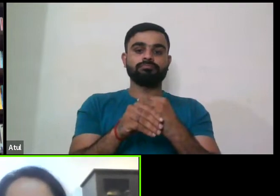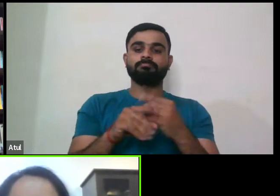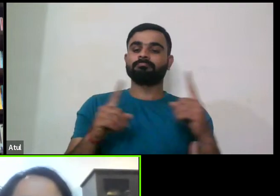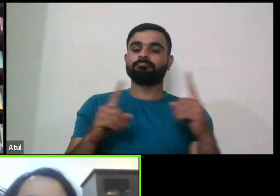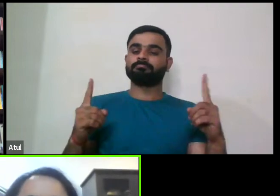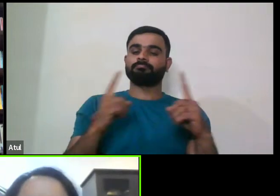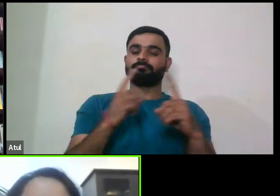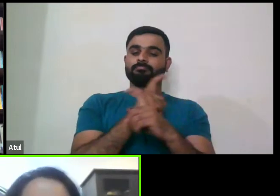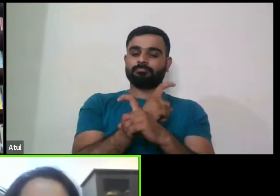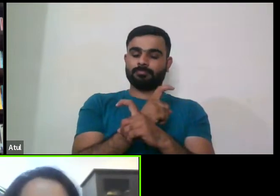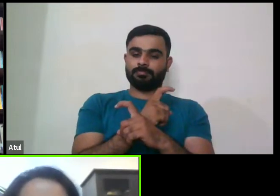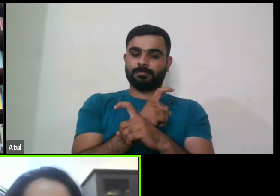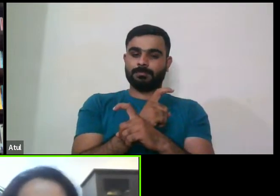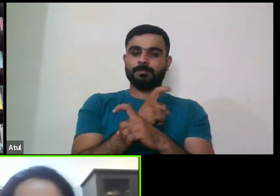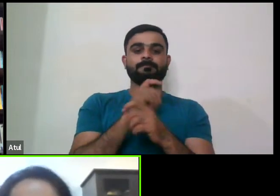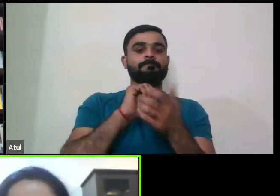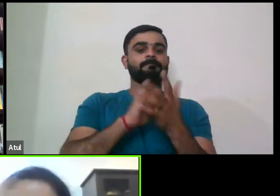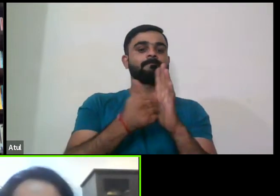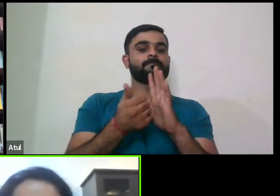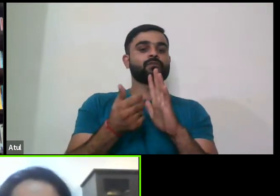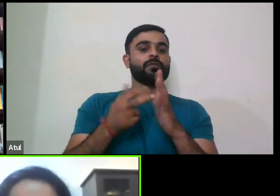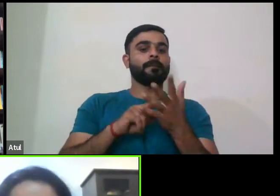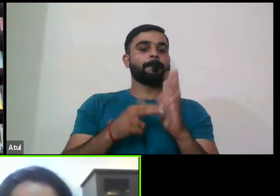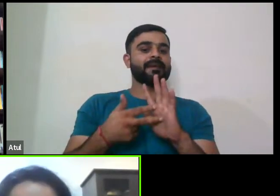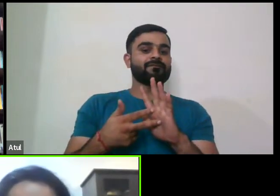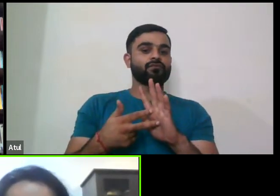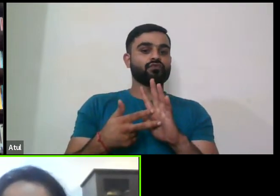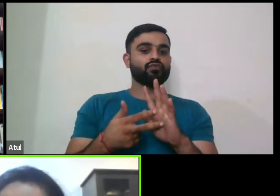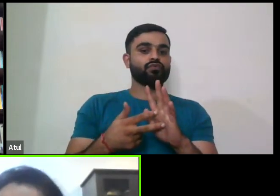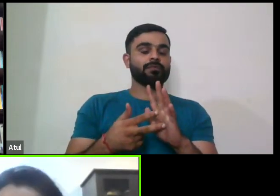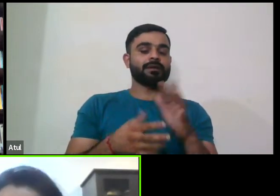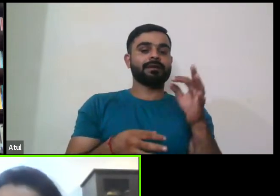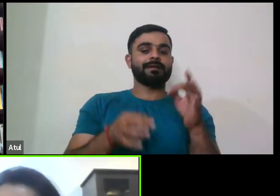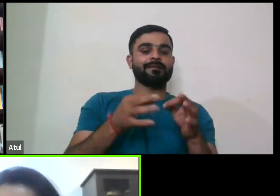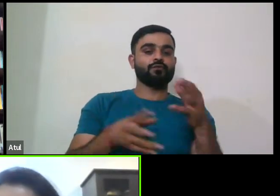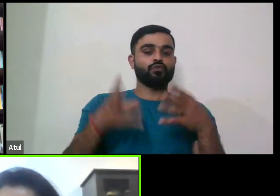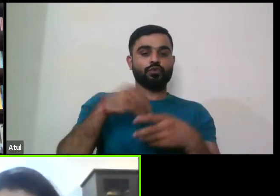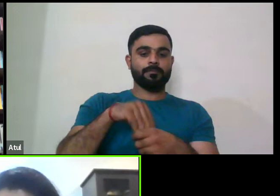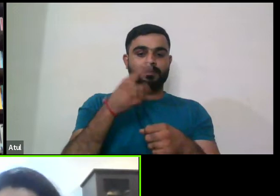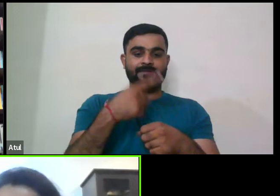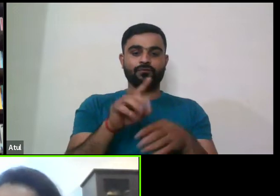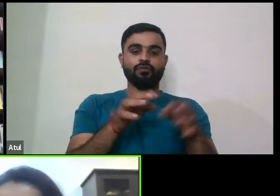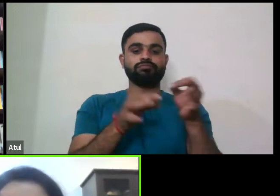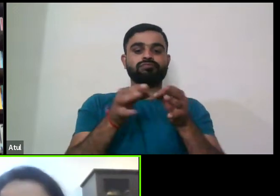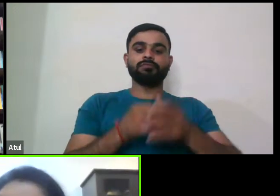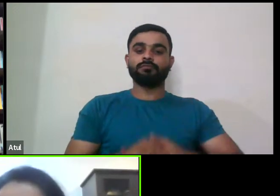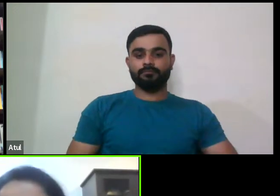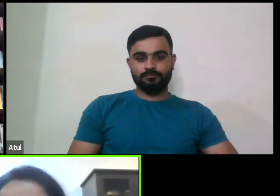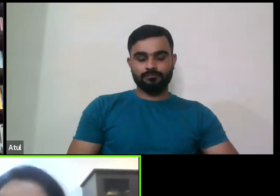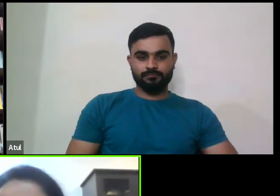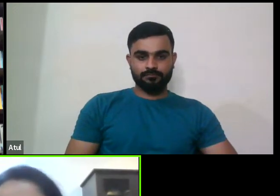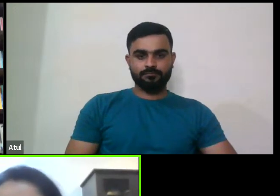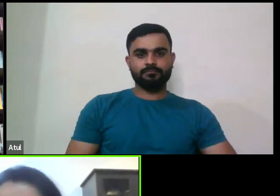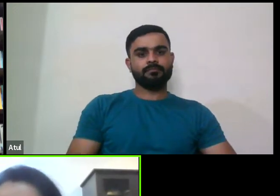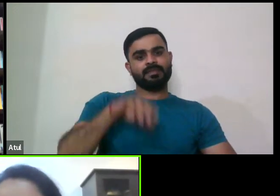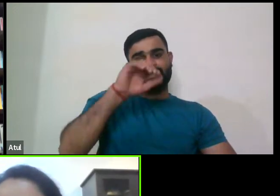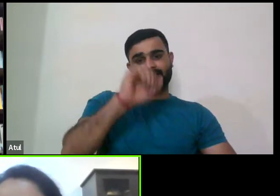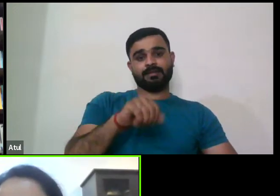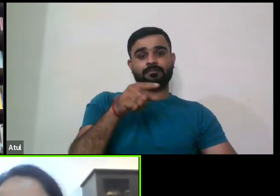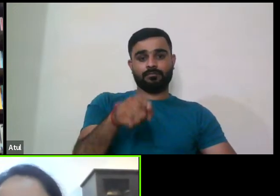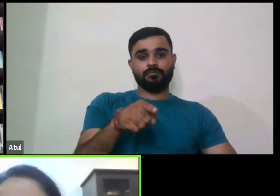complicated, which adds to the mystique, as you rightly described. Therefore, yes, I